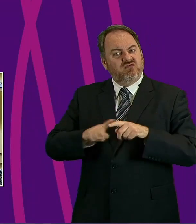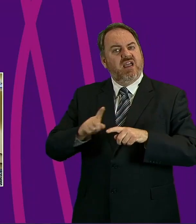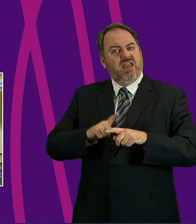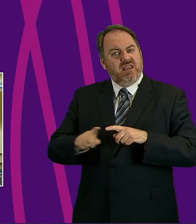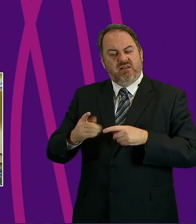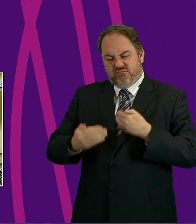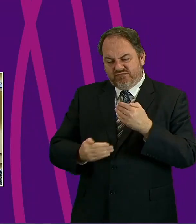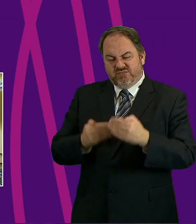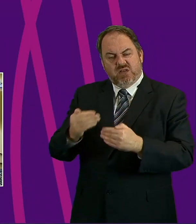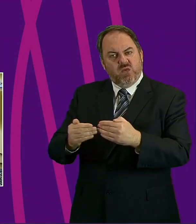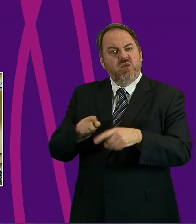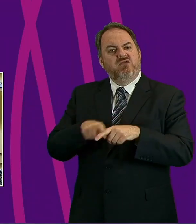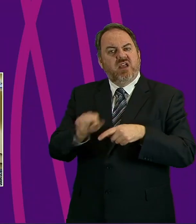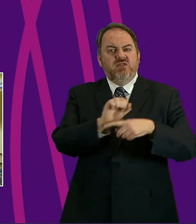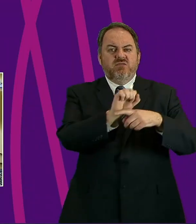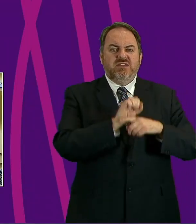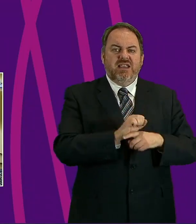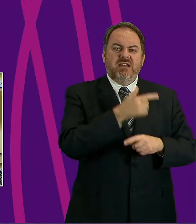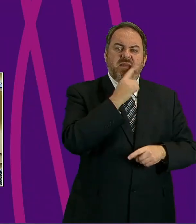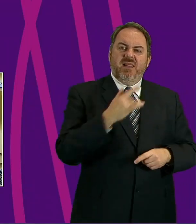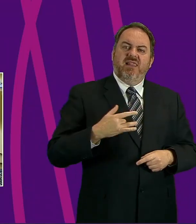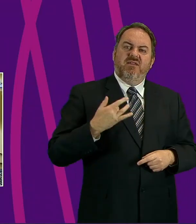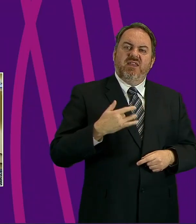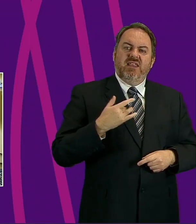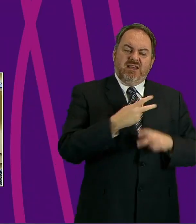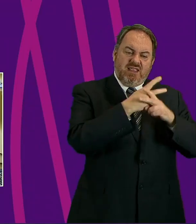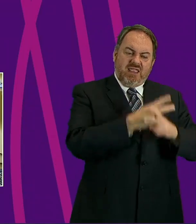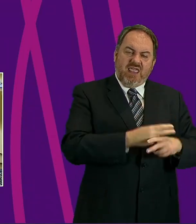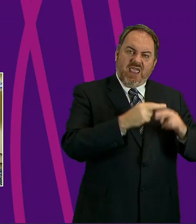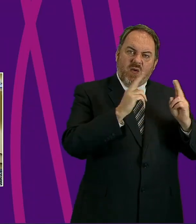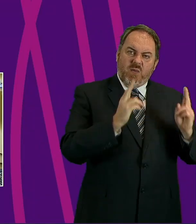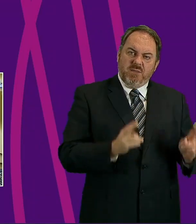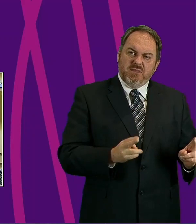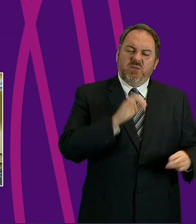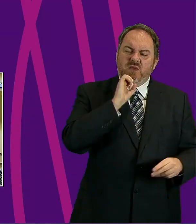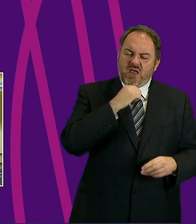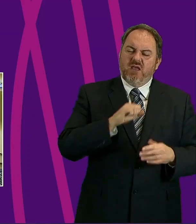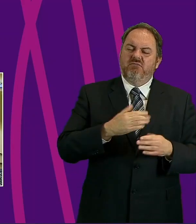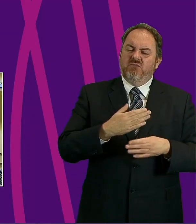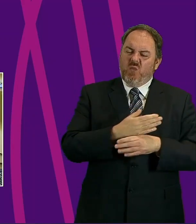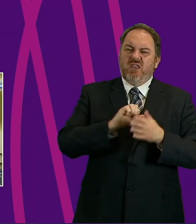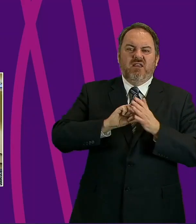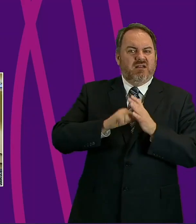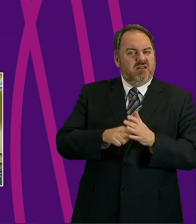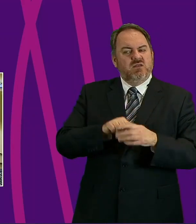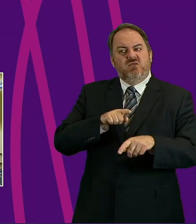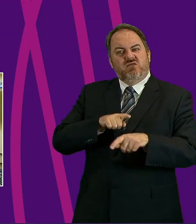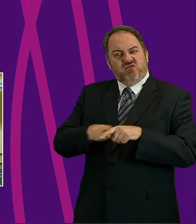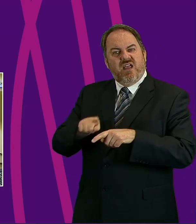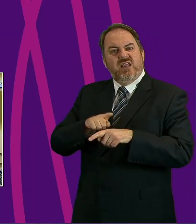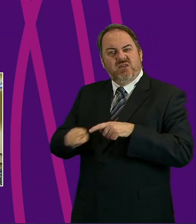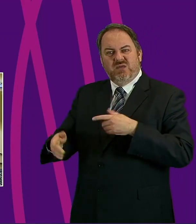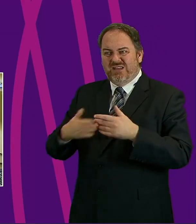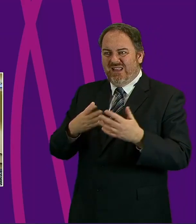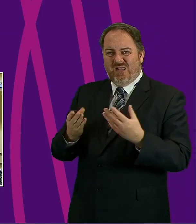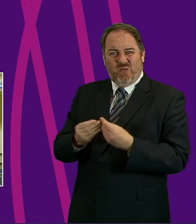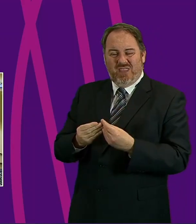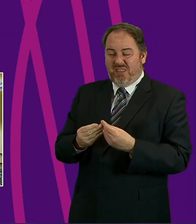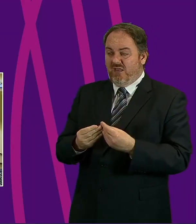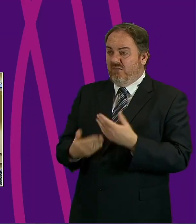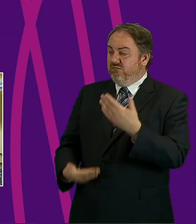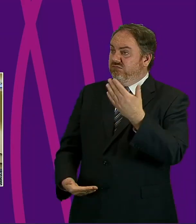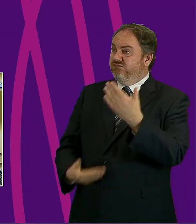protect residents in care homes, and we will continue to take all appropriate steps to deal with a difficult and unprecedented situation.